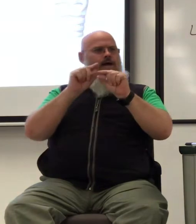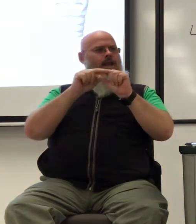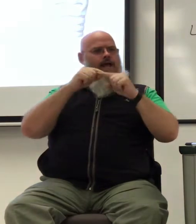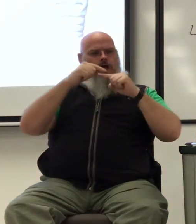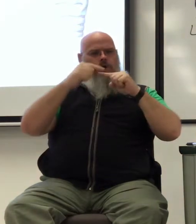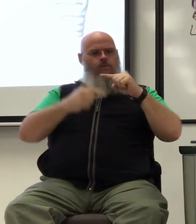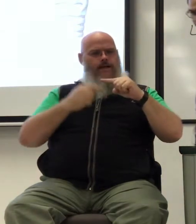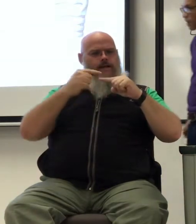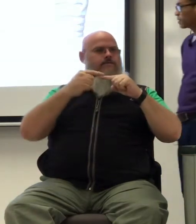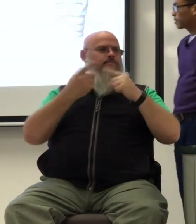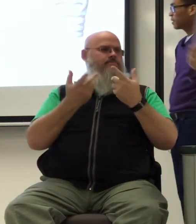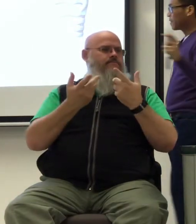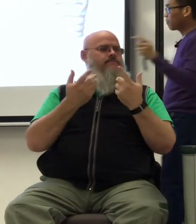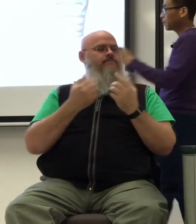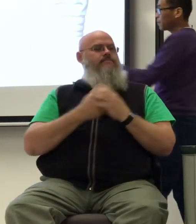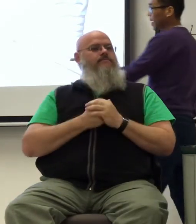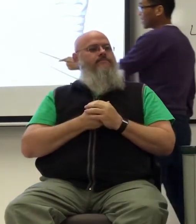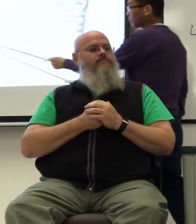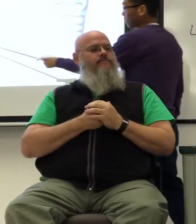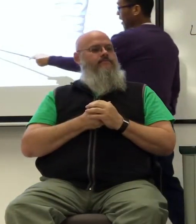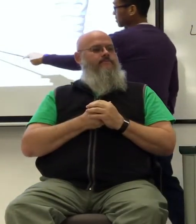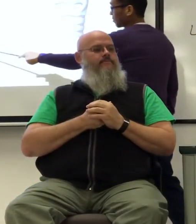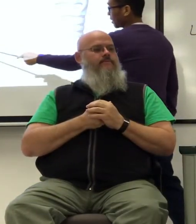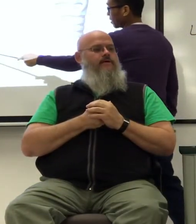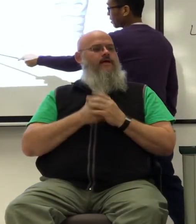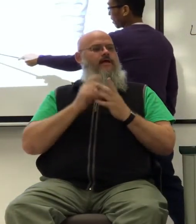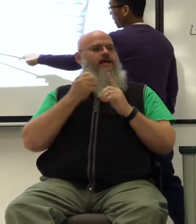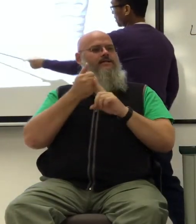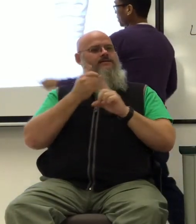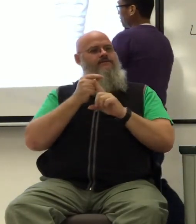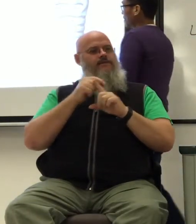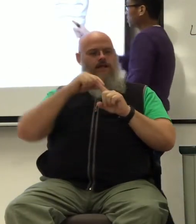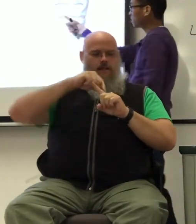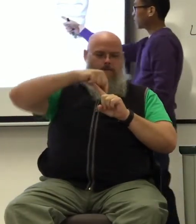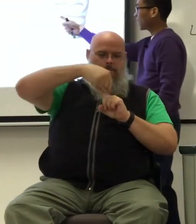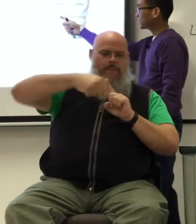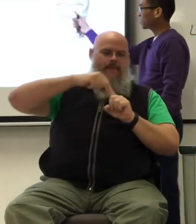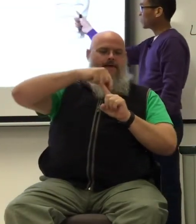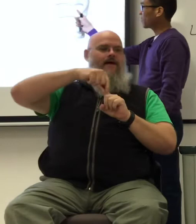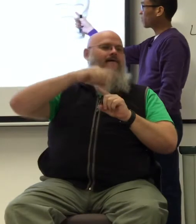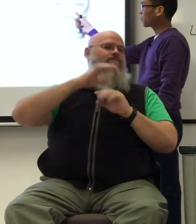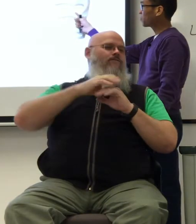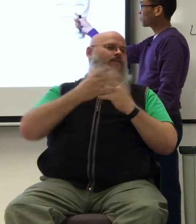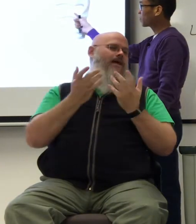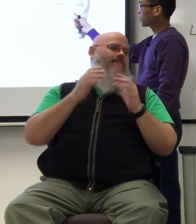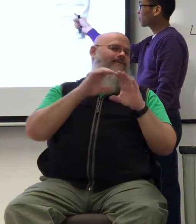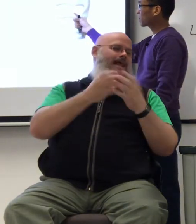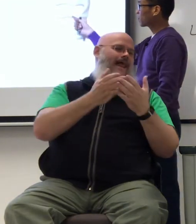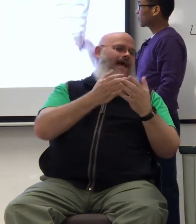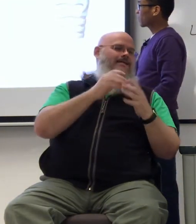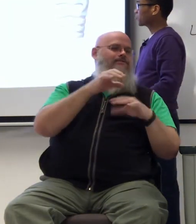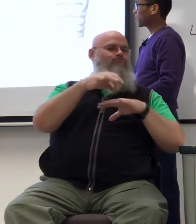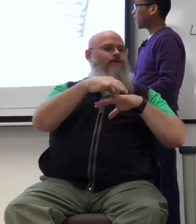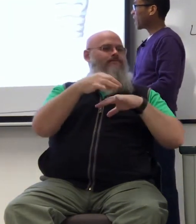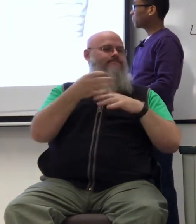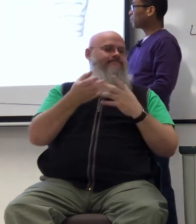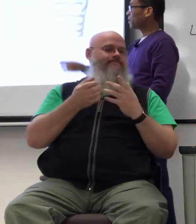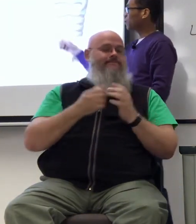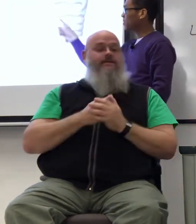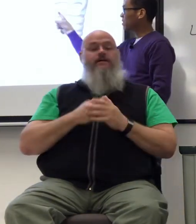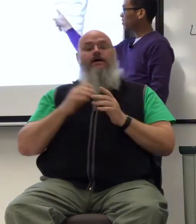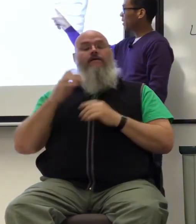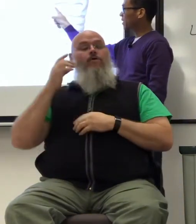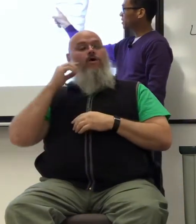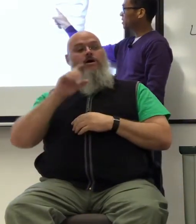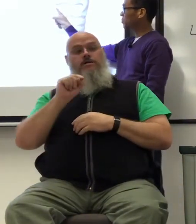a man's class ring, and that would be the band of the class ring, right? So that's it right there. Tracheotomy, what they